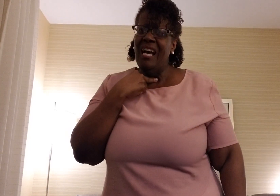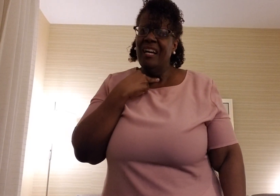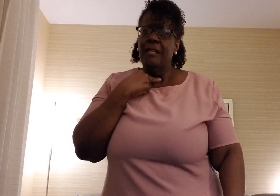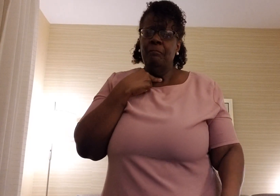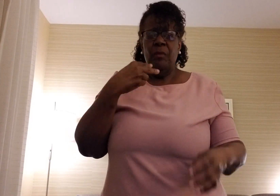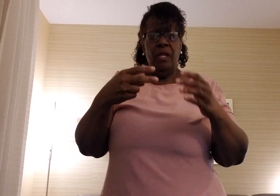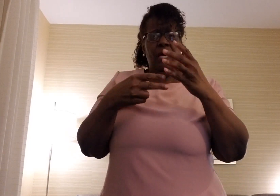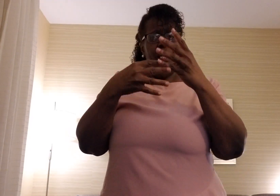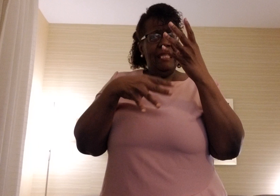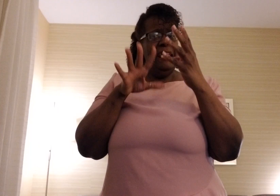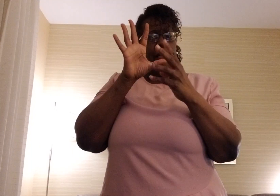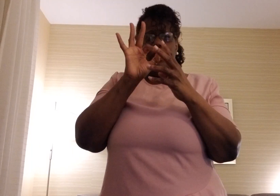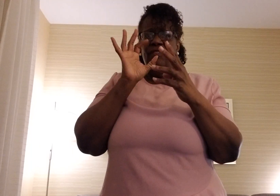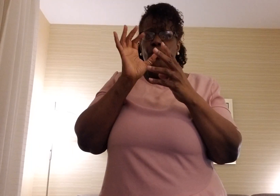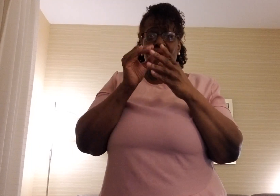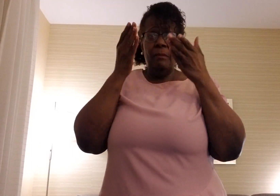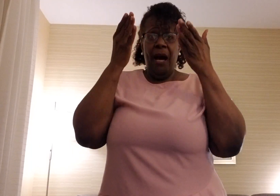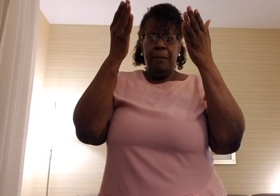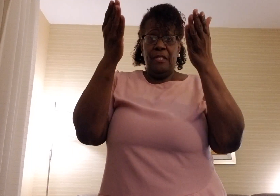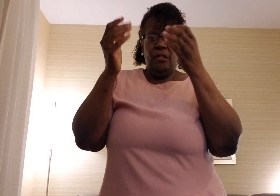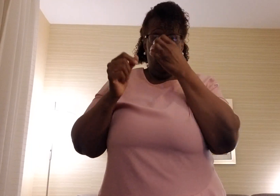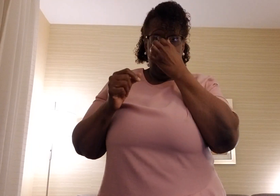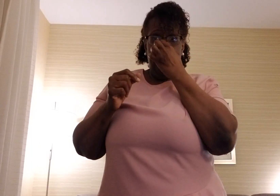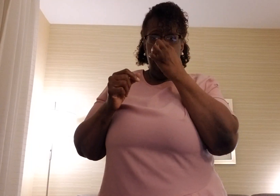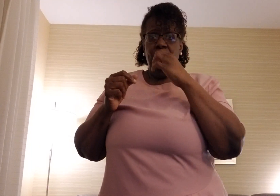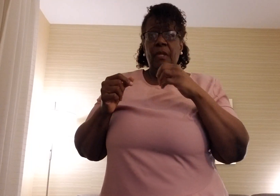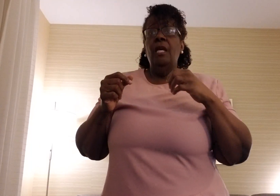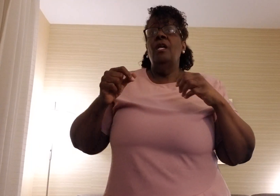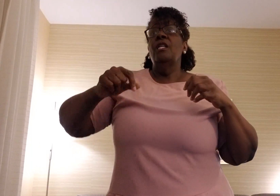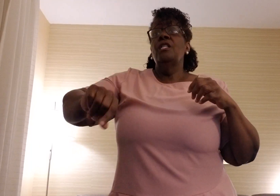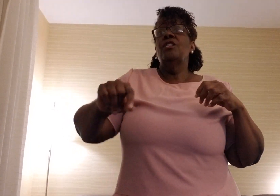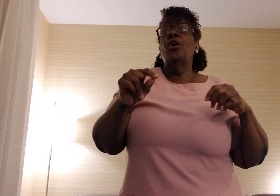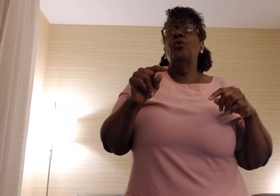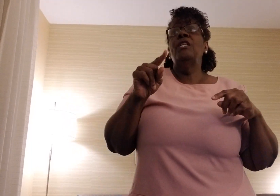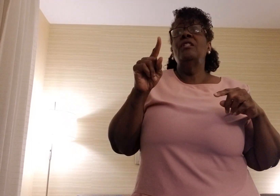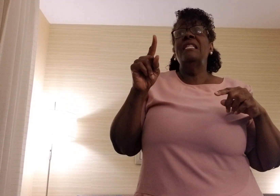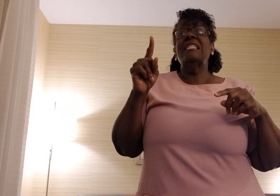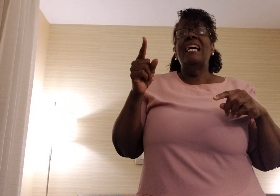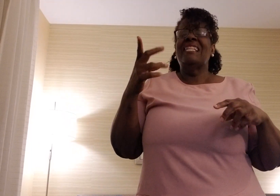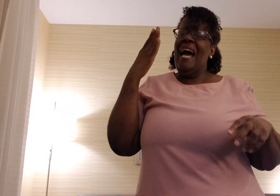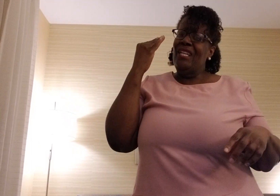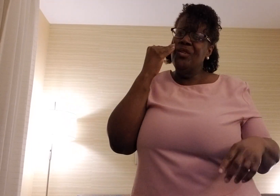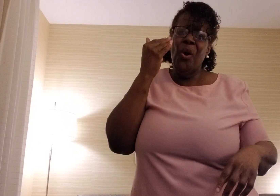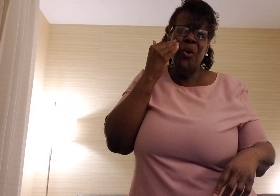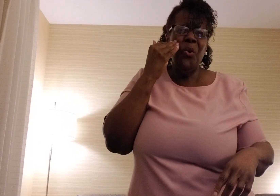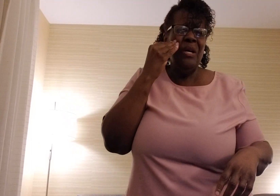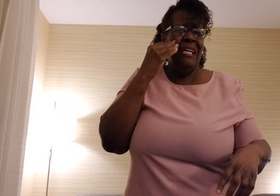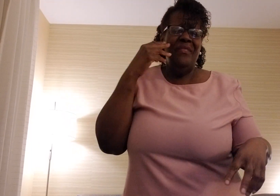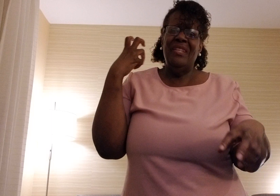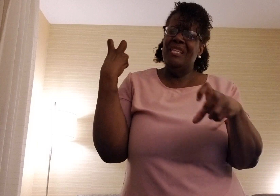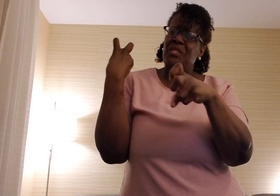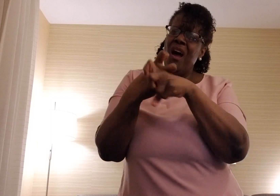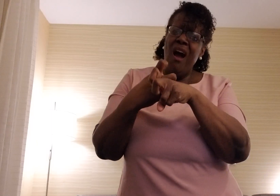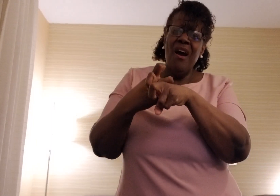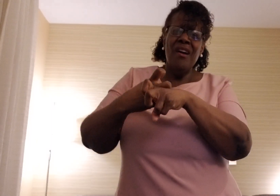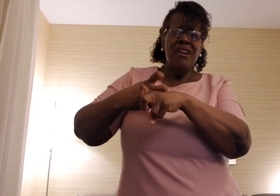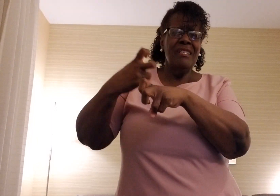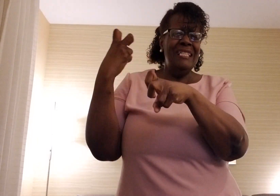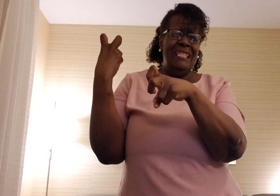stuck. Again, I'm giving you some options, okay? So to this guys, I know that it's hard